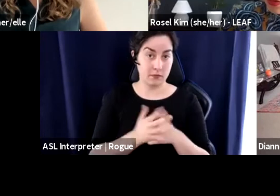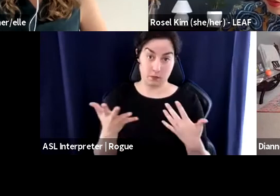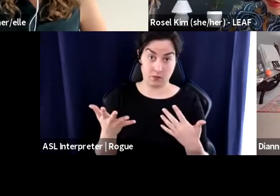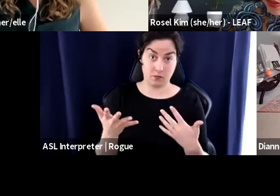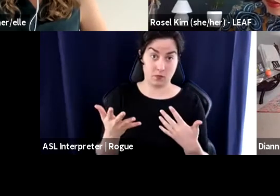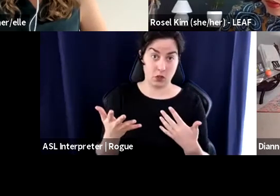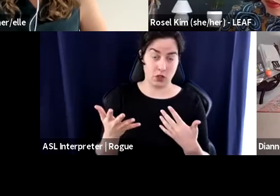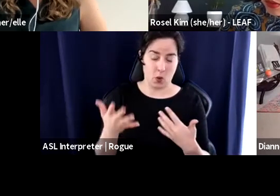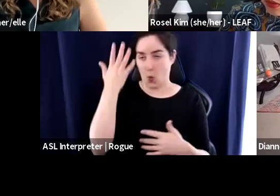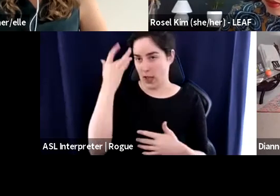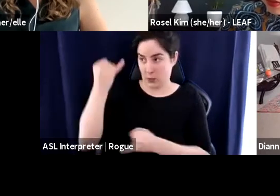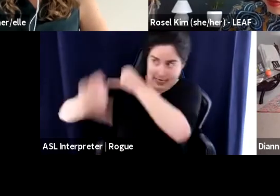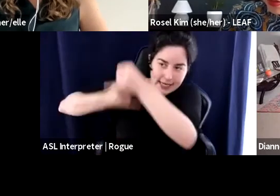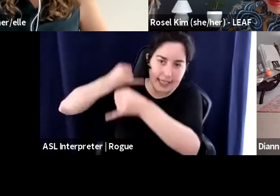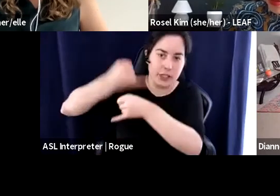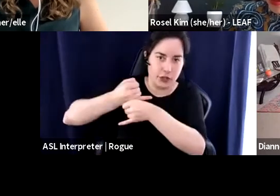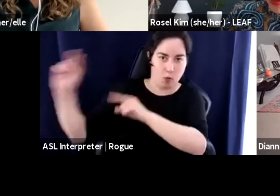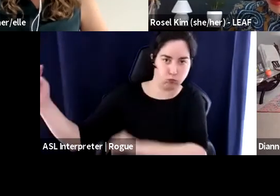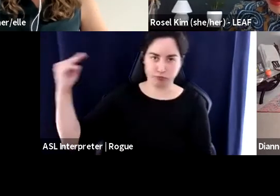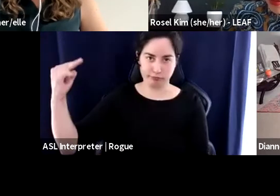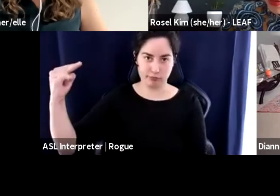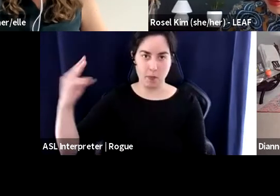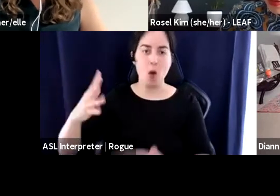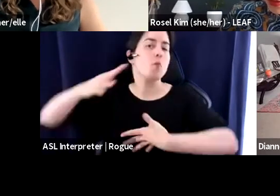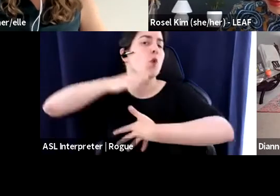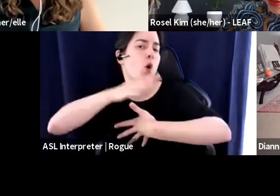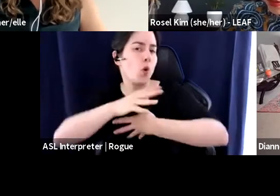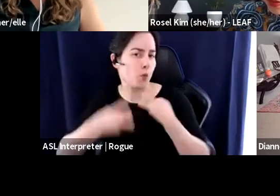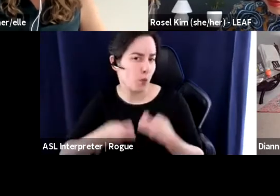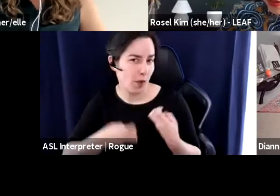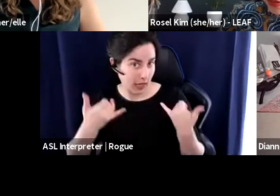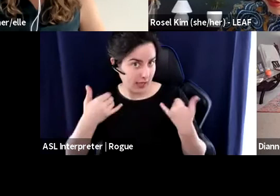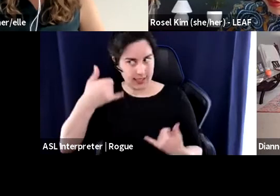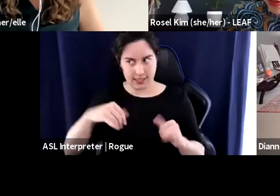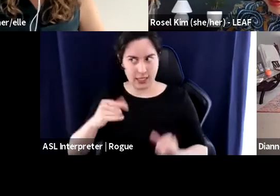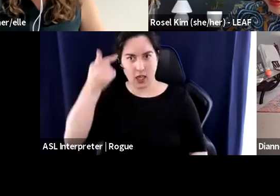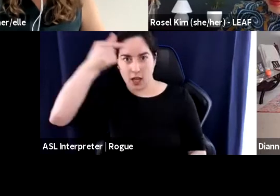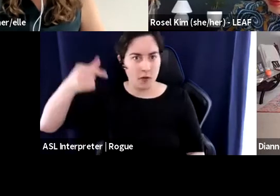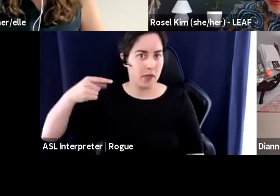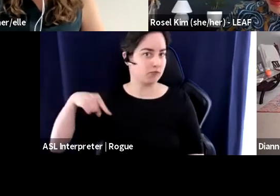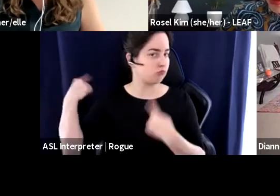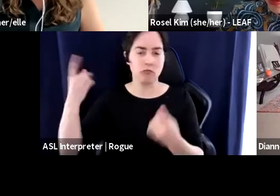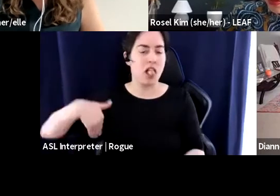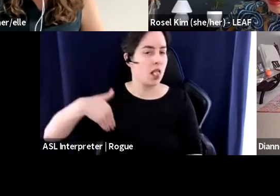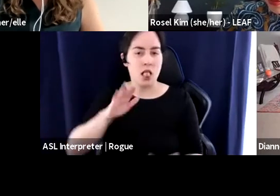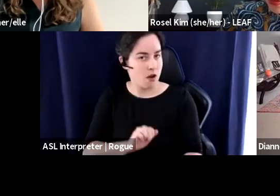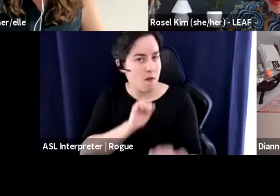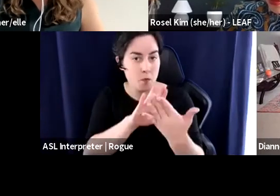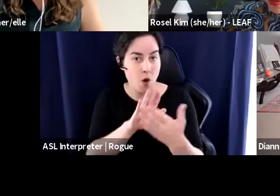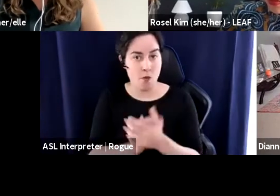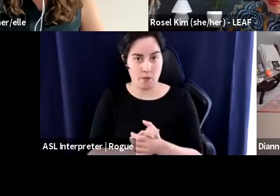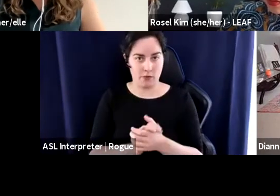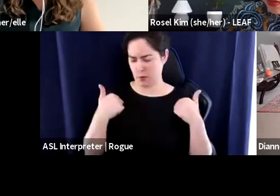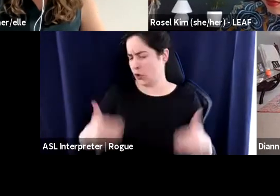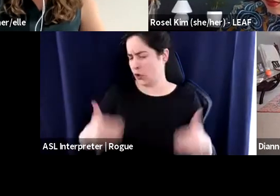good understanding about what some of the key priority issues are that the government still needs to address in terms of advancing human rights